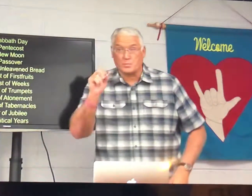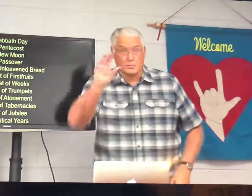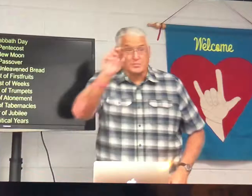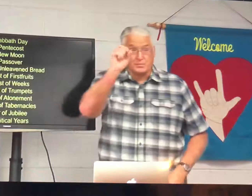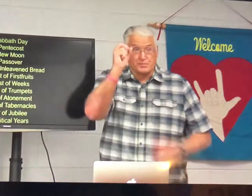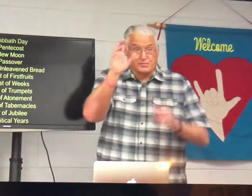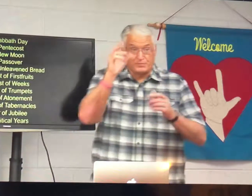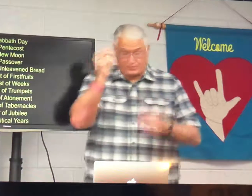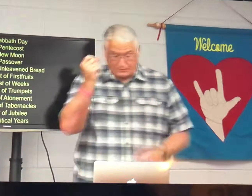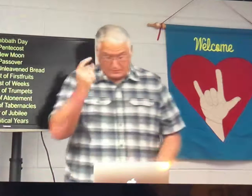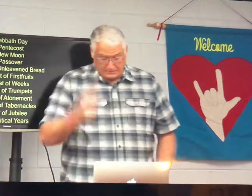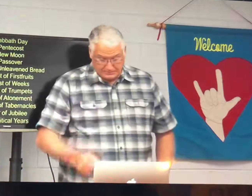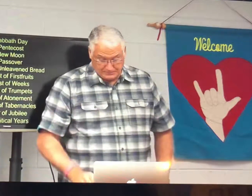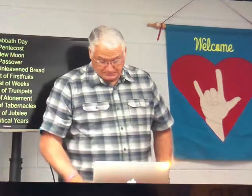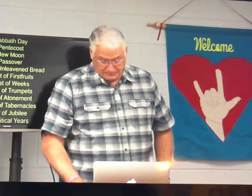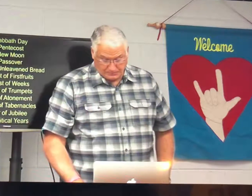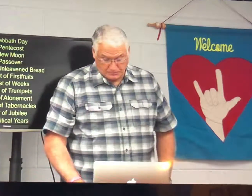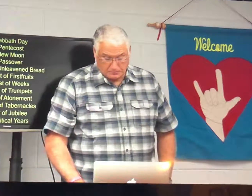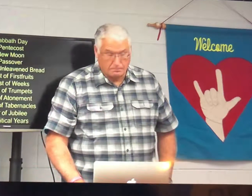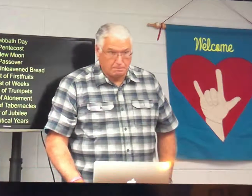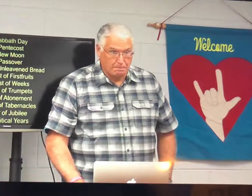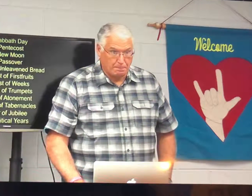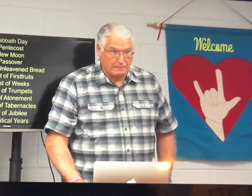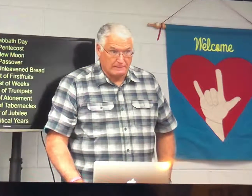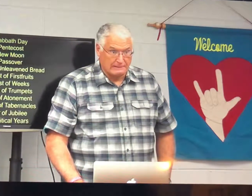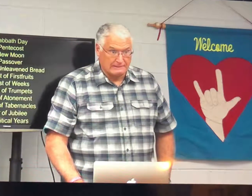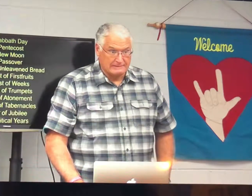We changed all that.